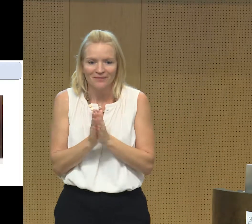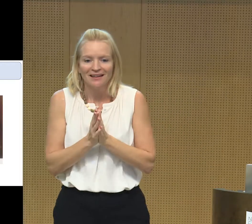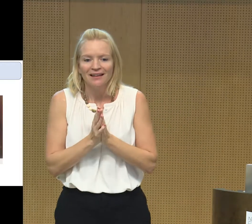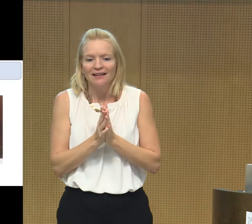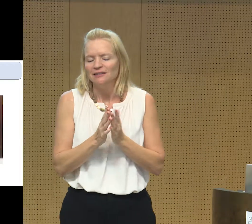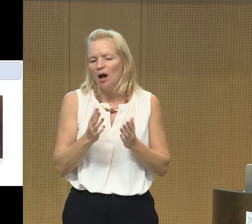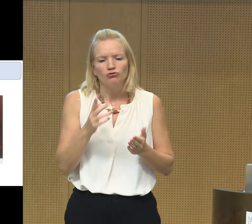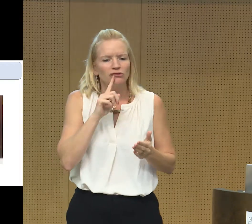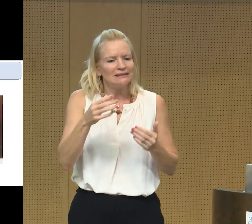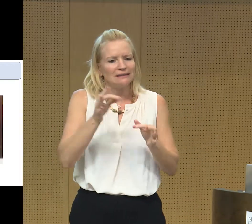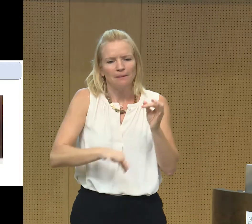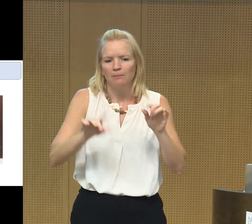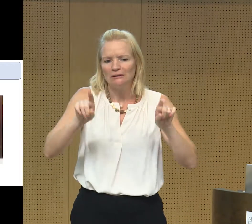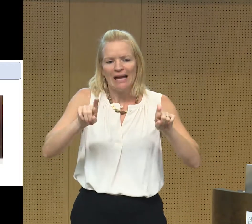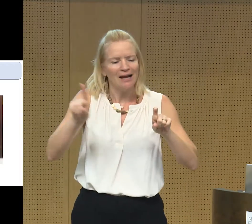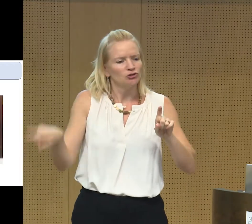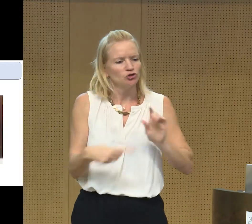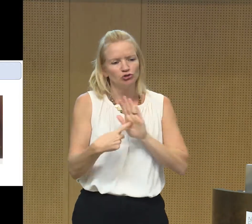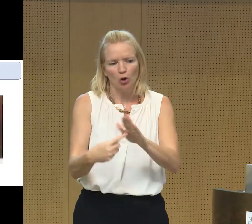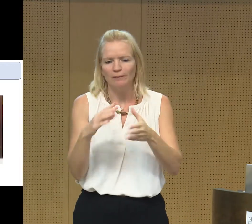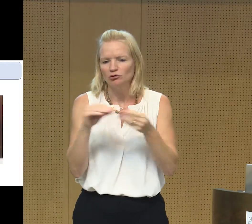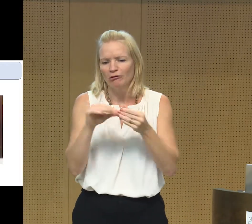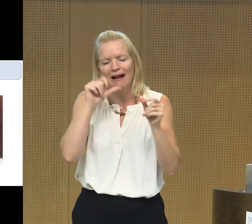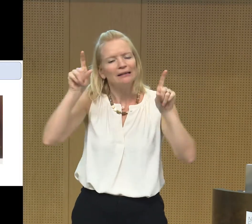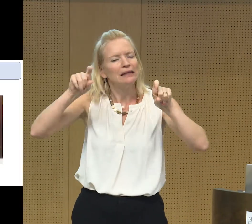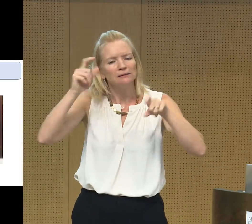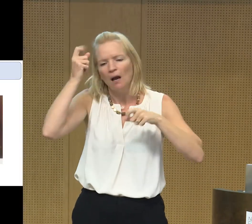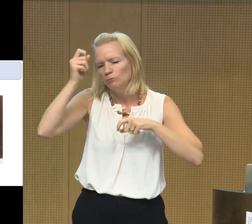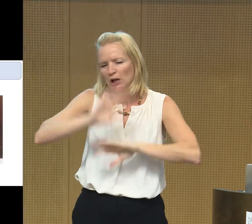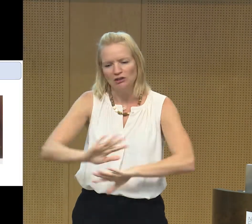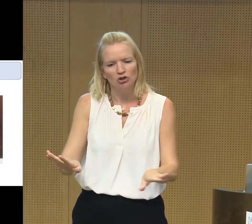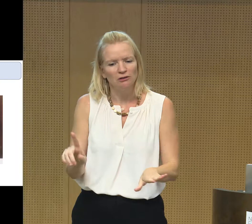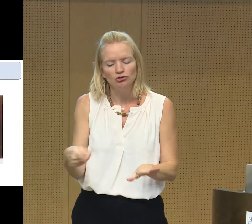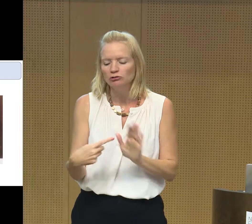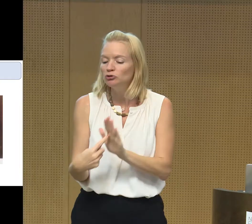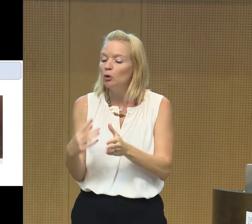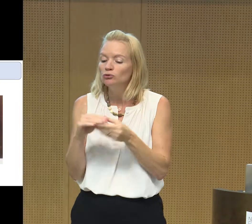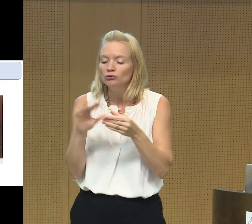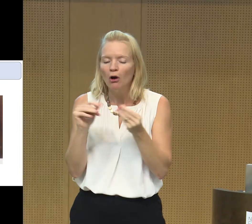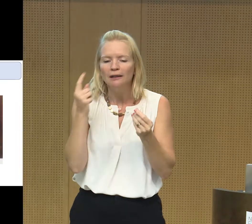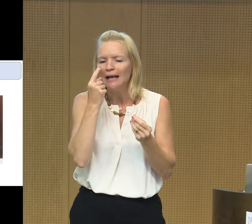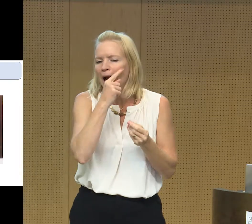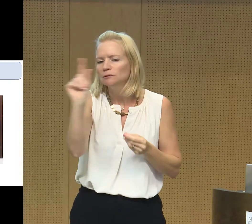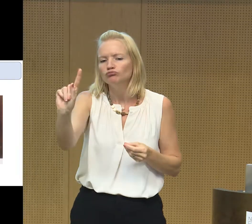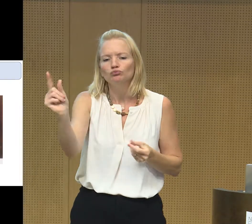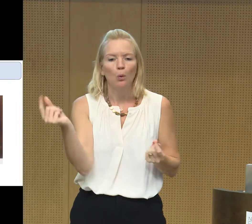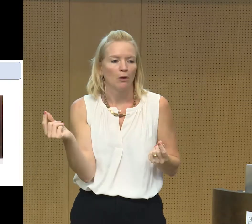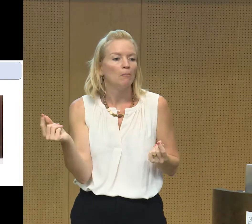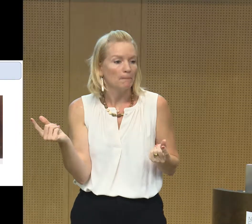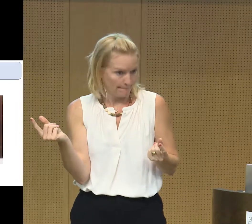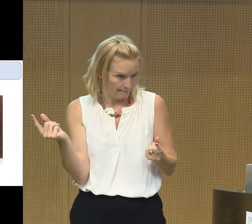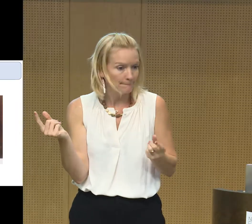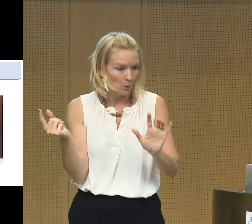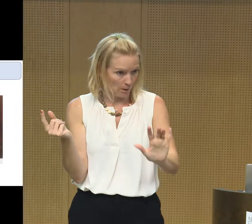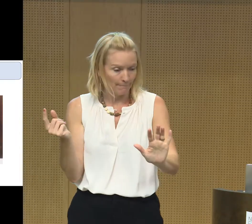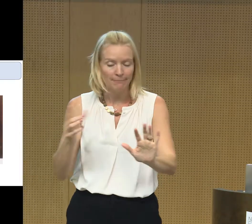So this is a very simple test, just for the children to watch the story and understand where they're